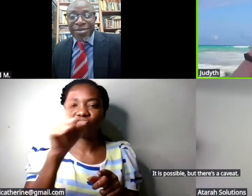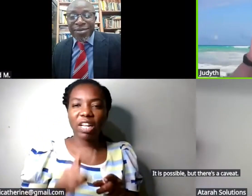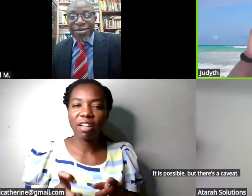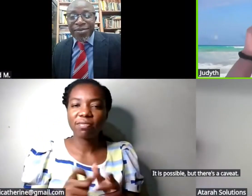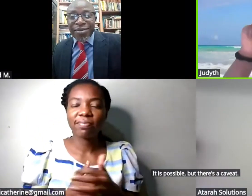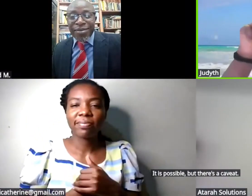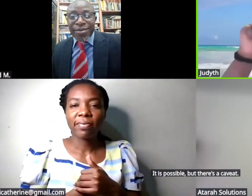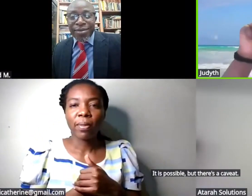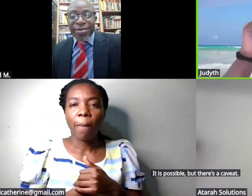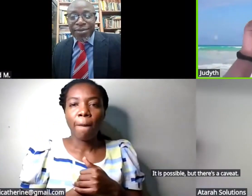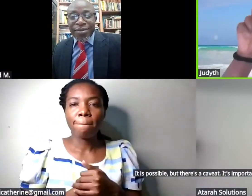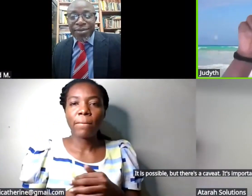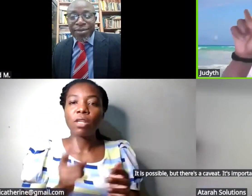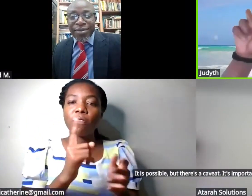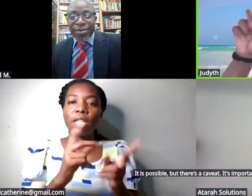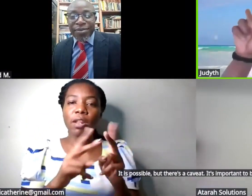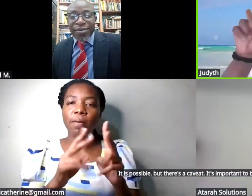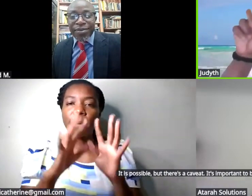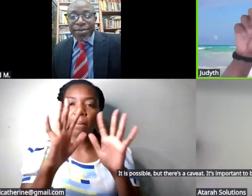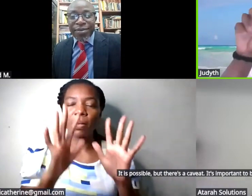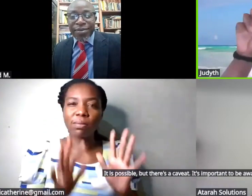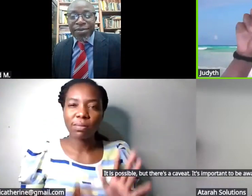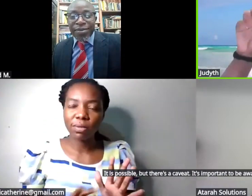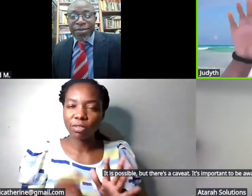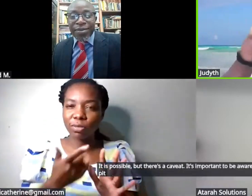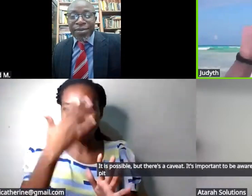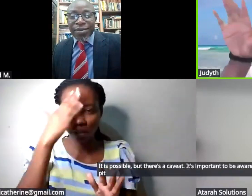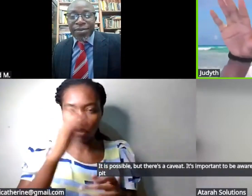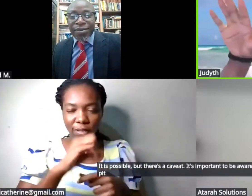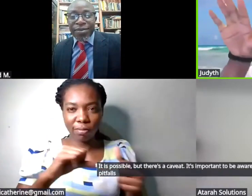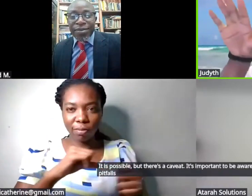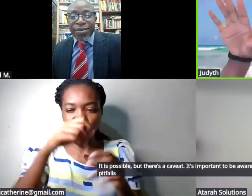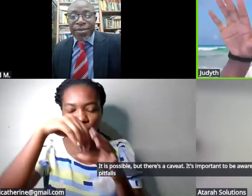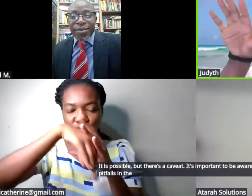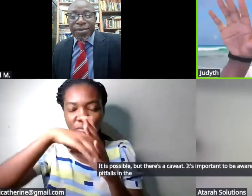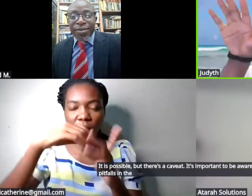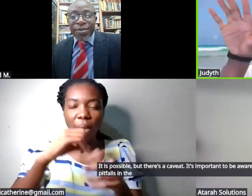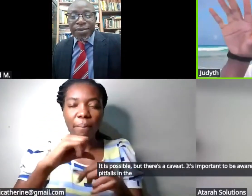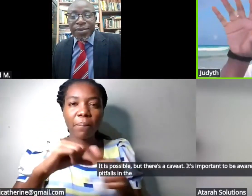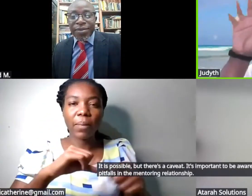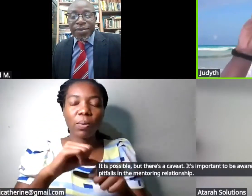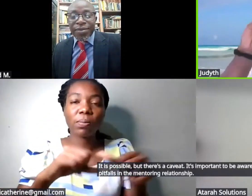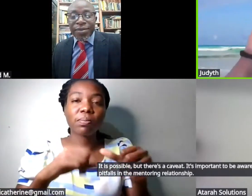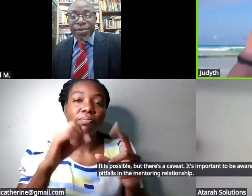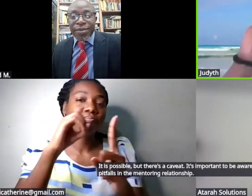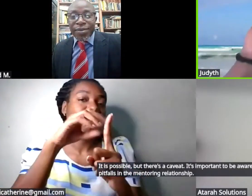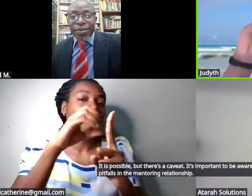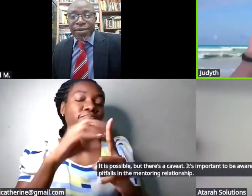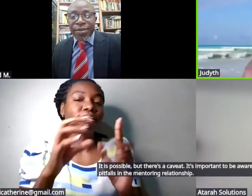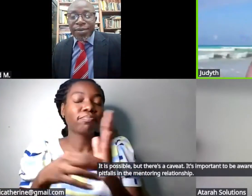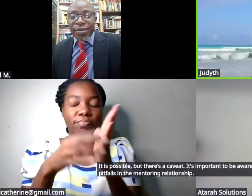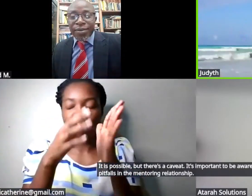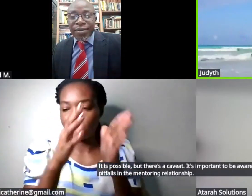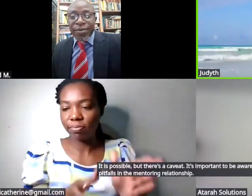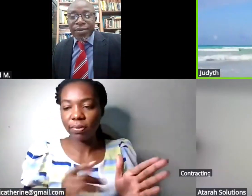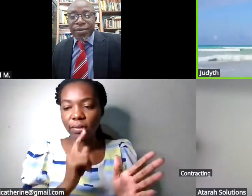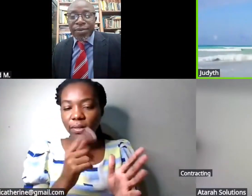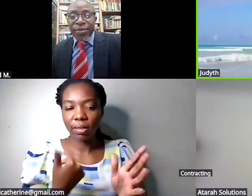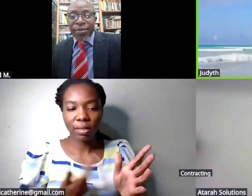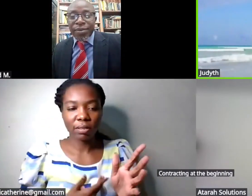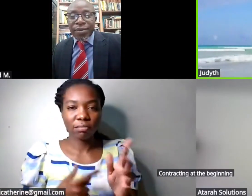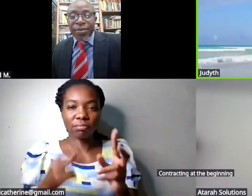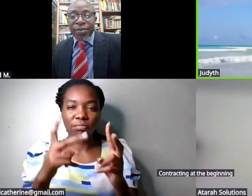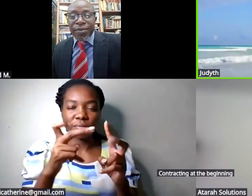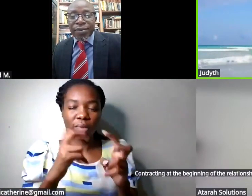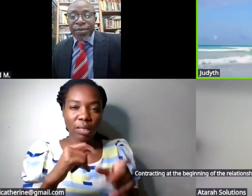It's important to be aware of some of the pitfalls in the mentoring relationship. Contracting at the beginning of the relationship is